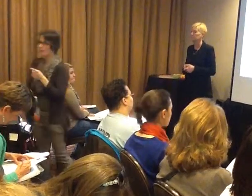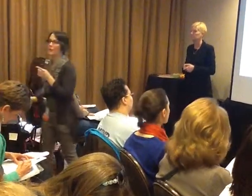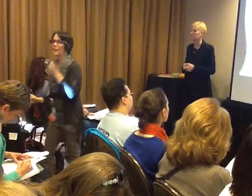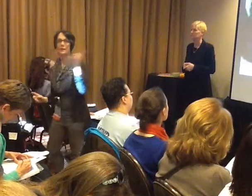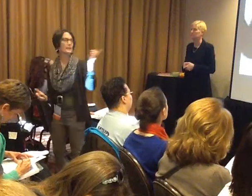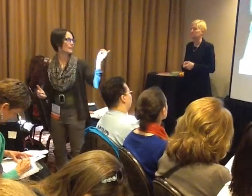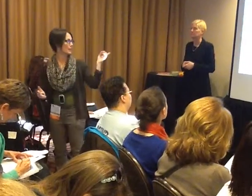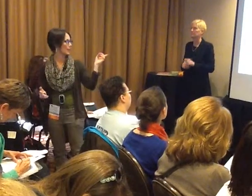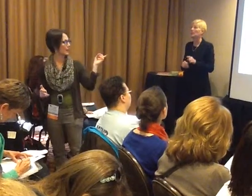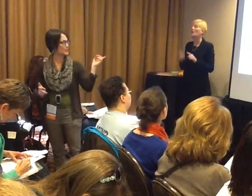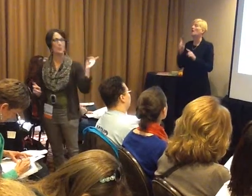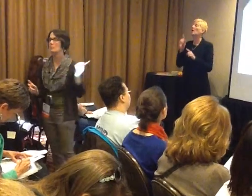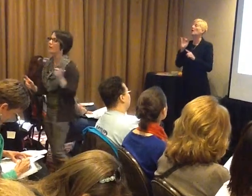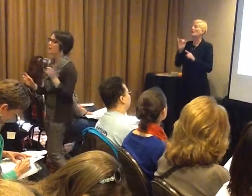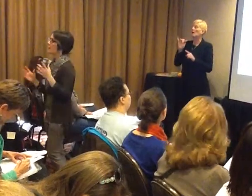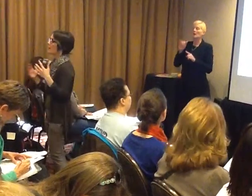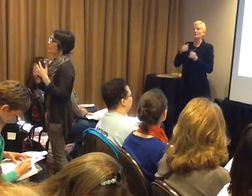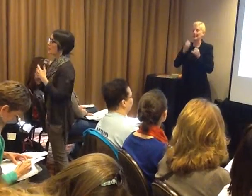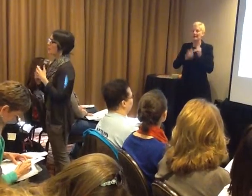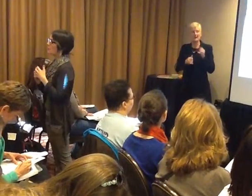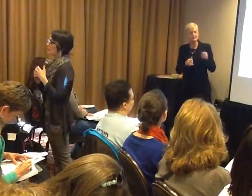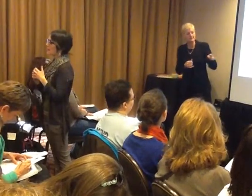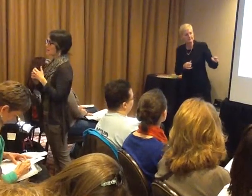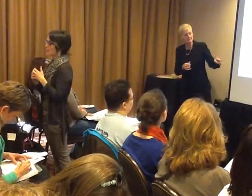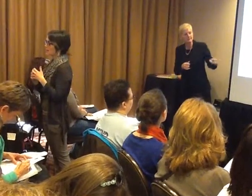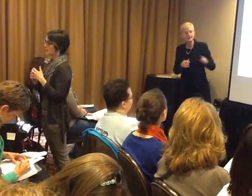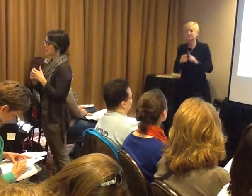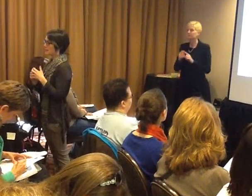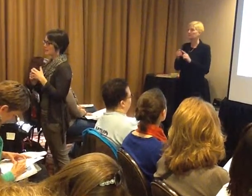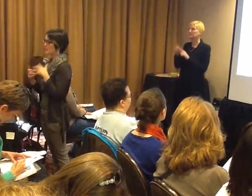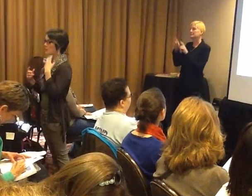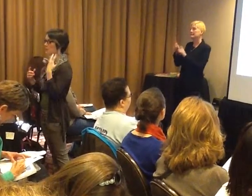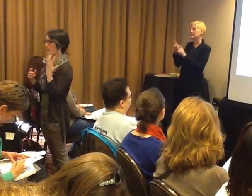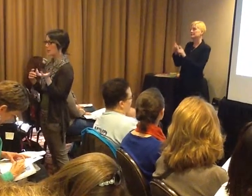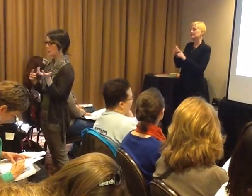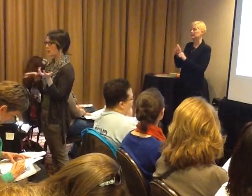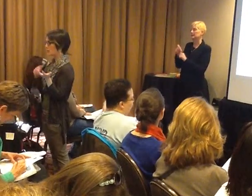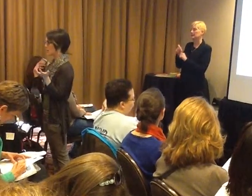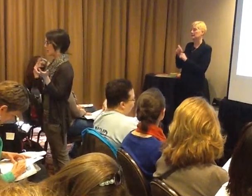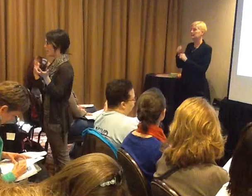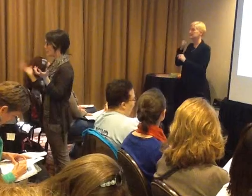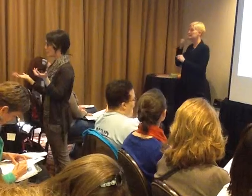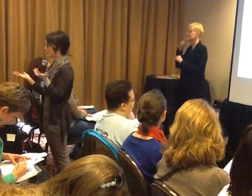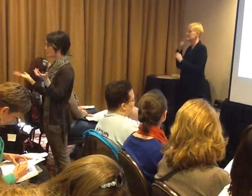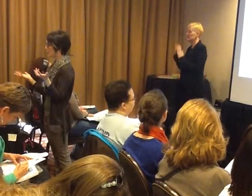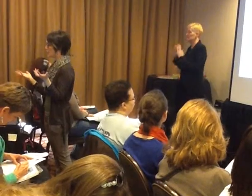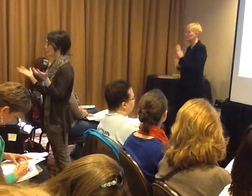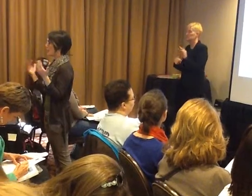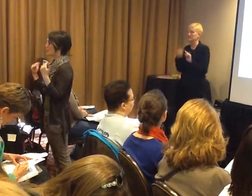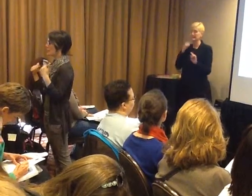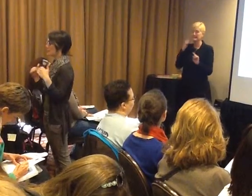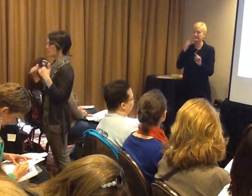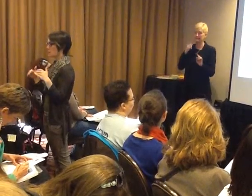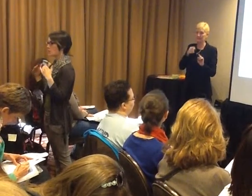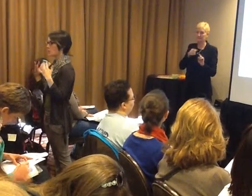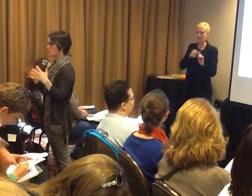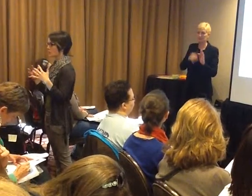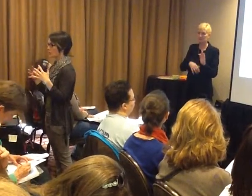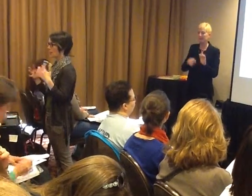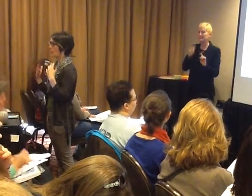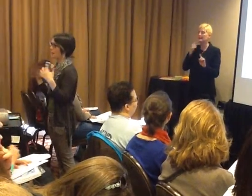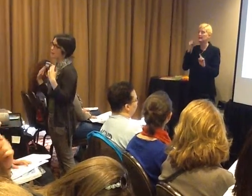Oh, the other thing, the very last bullet point, when they were testing this between hearing students and deaf